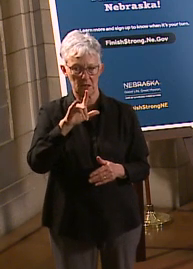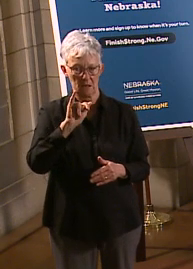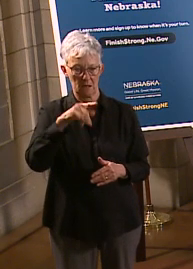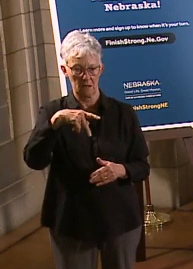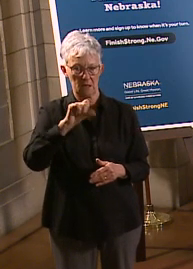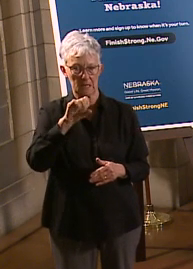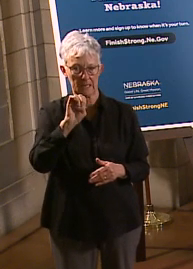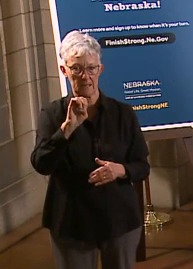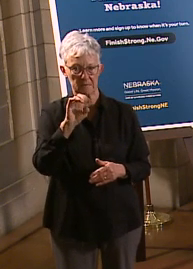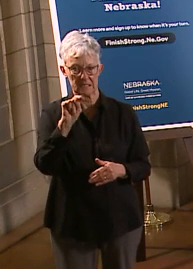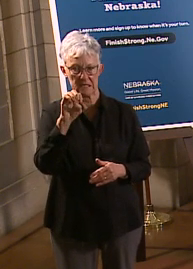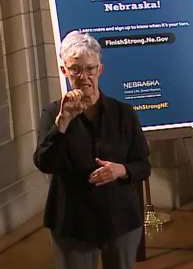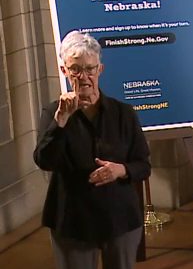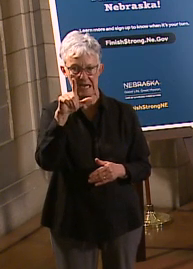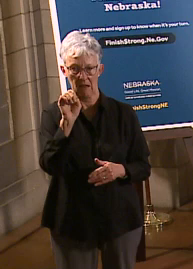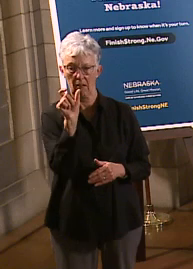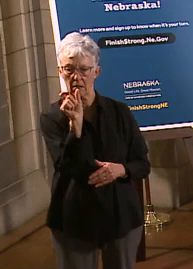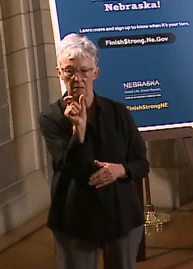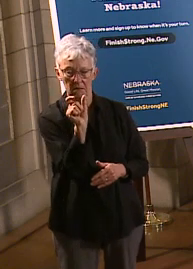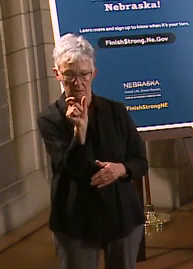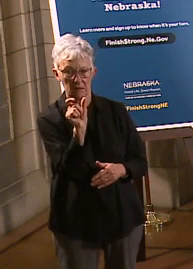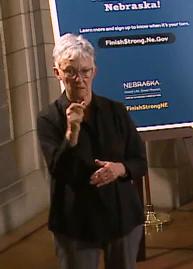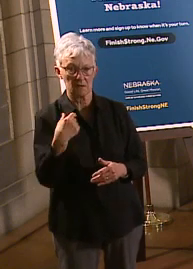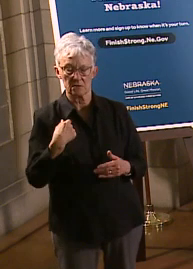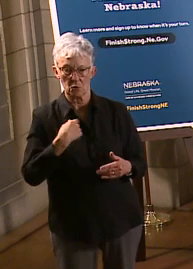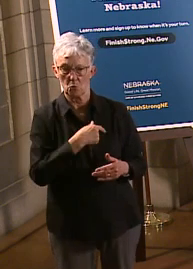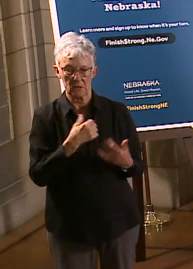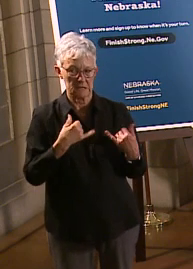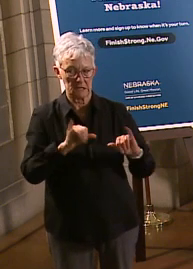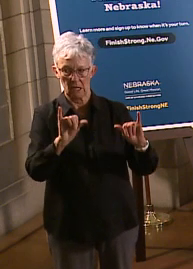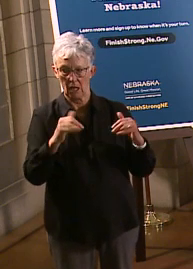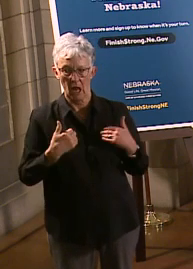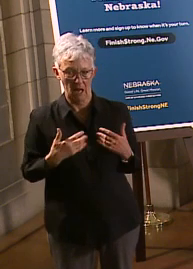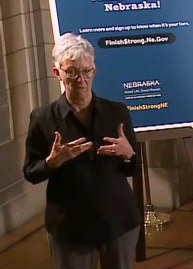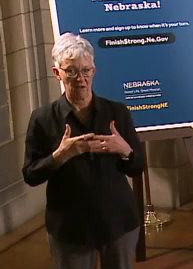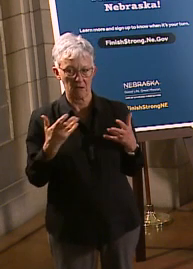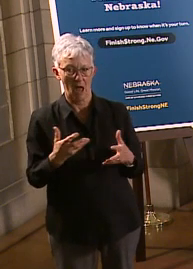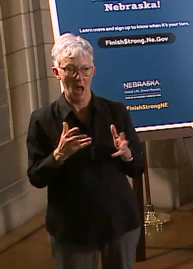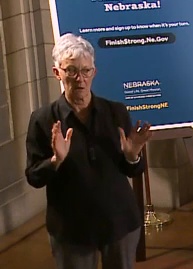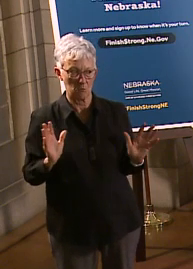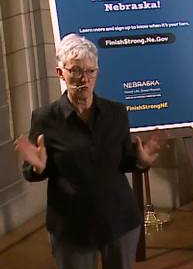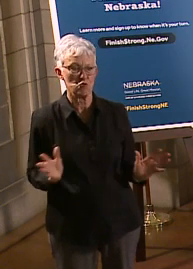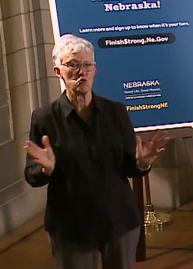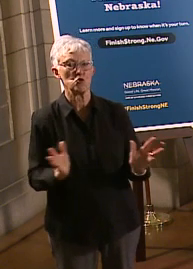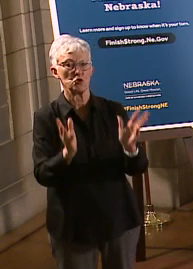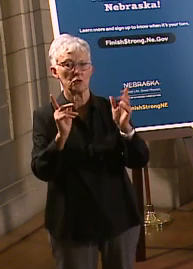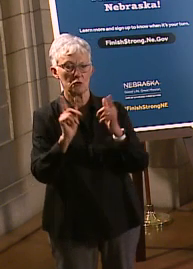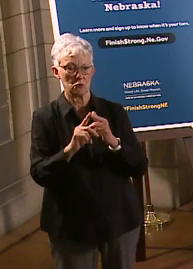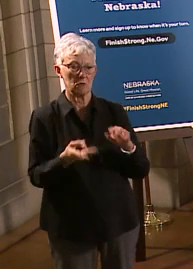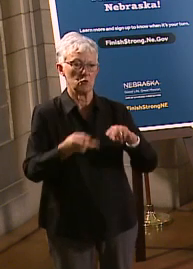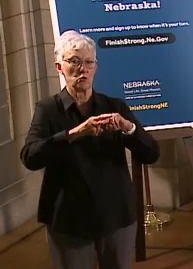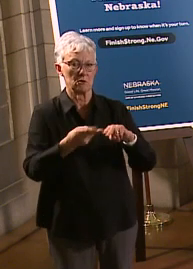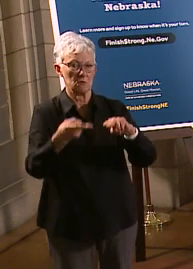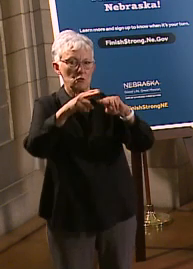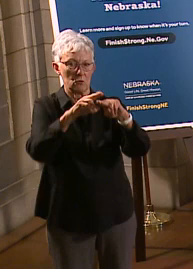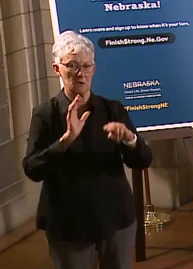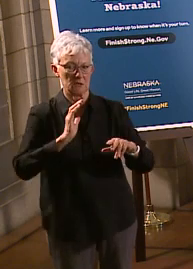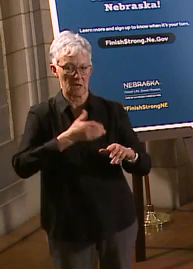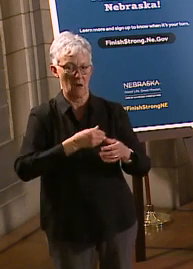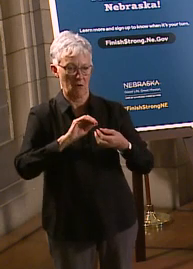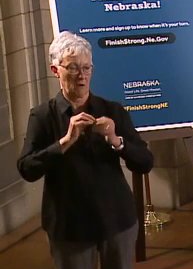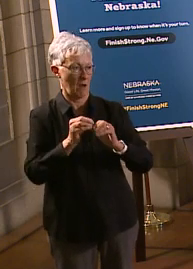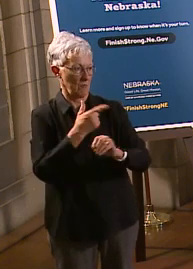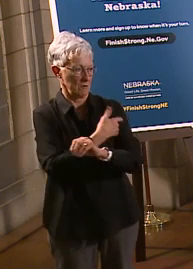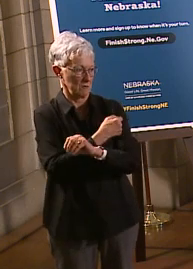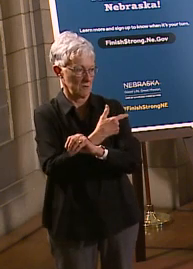vaccine. So we've still got a big push on for the remainder of this calendar year. We do expect to be in production